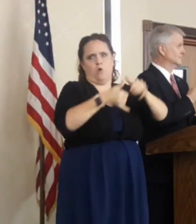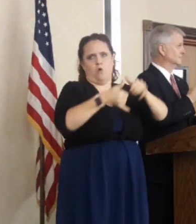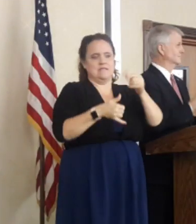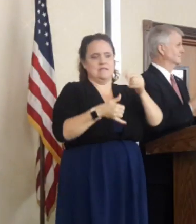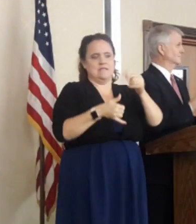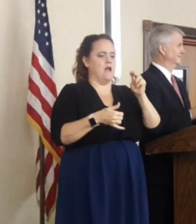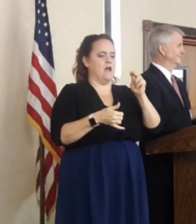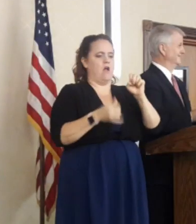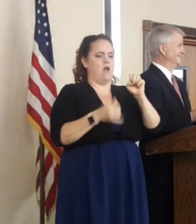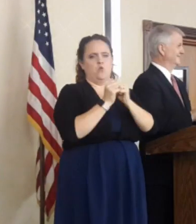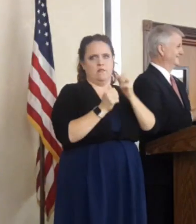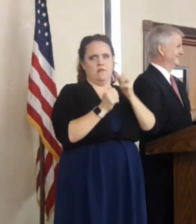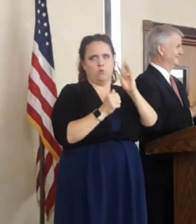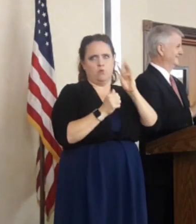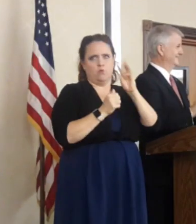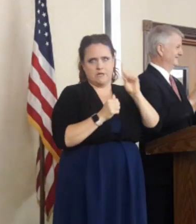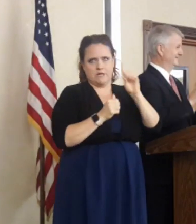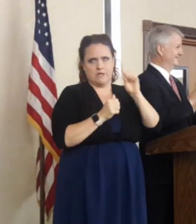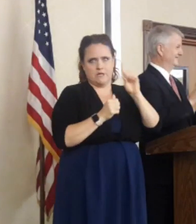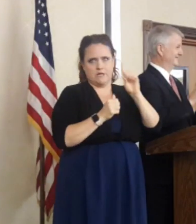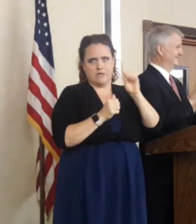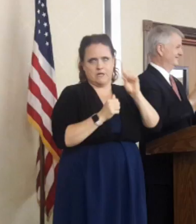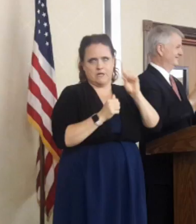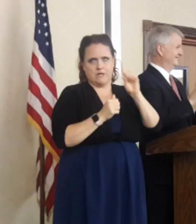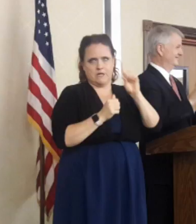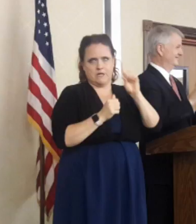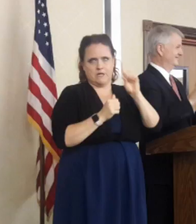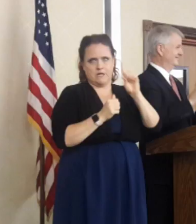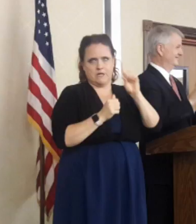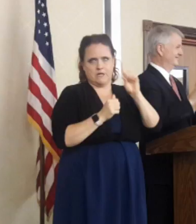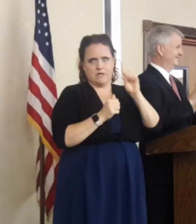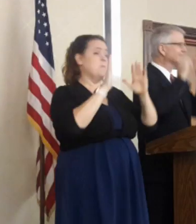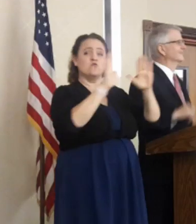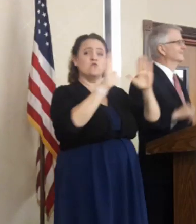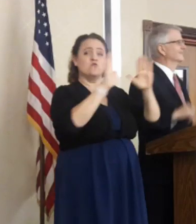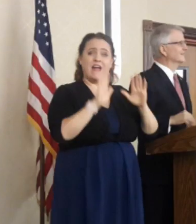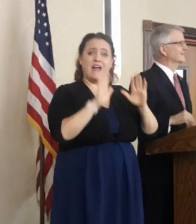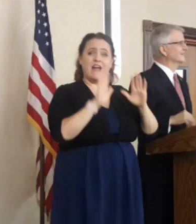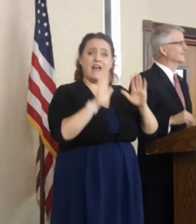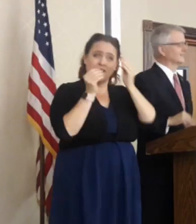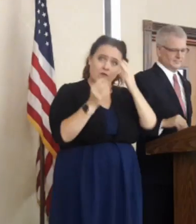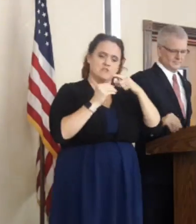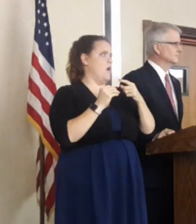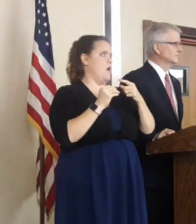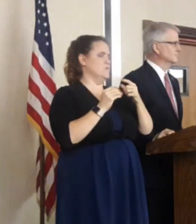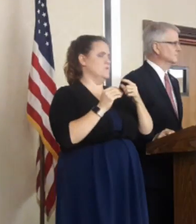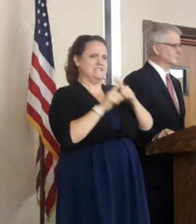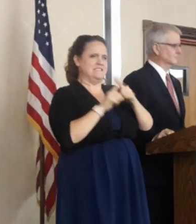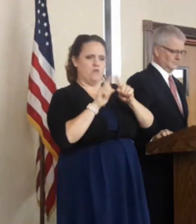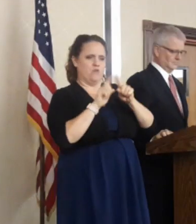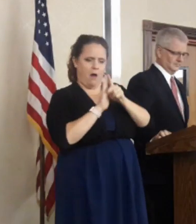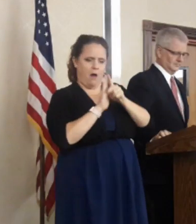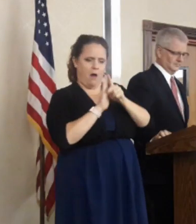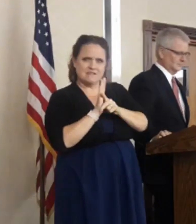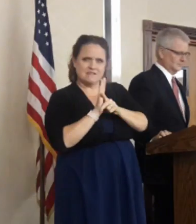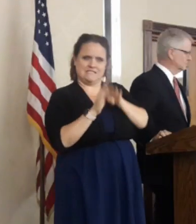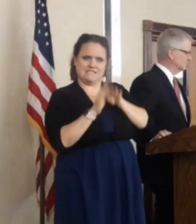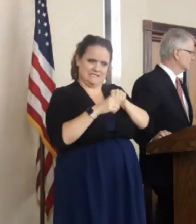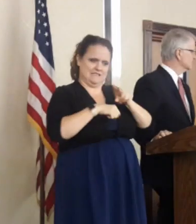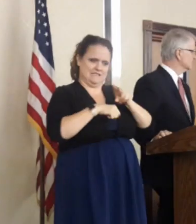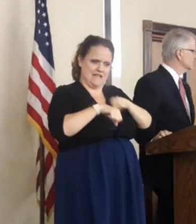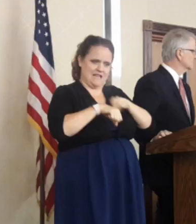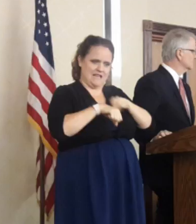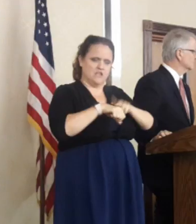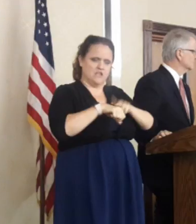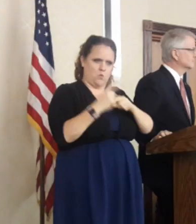it's got some great information about the roots of various policies in our nation that were